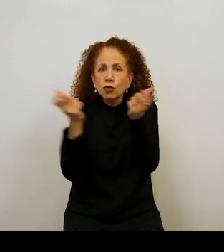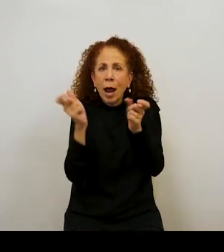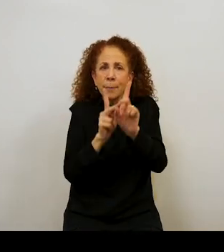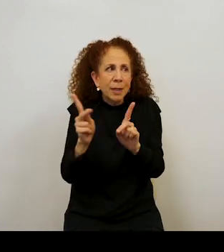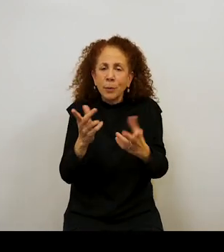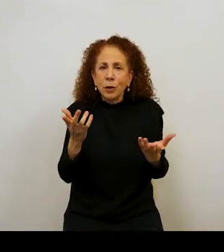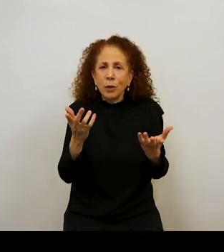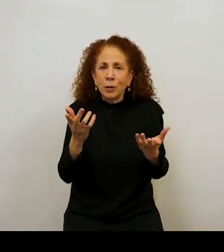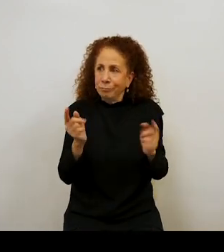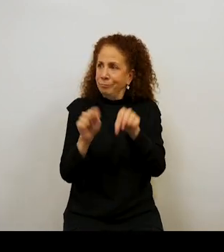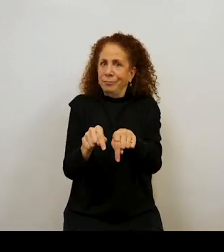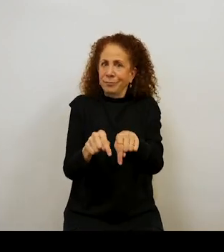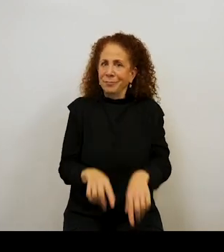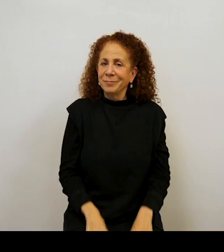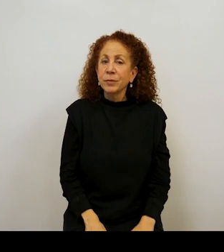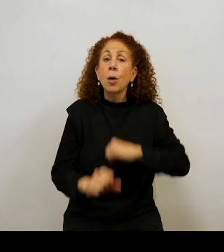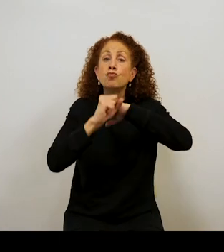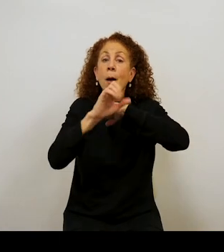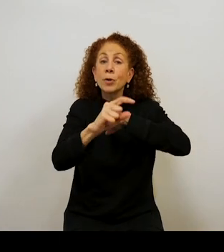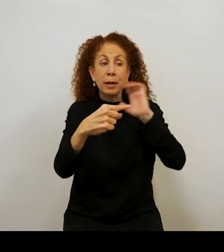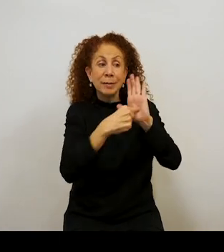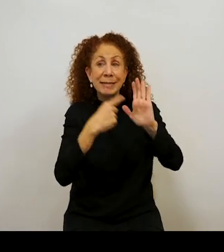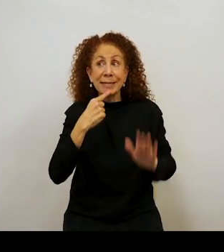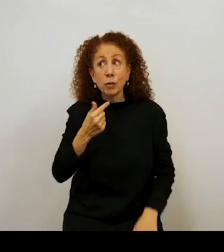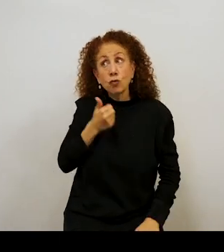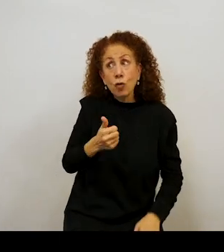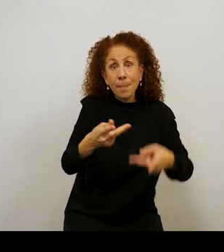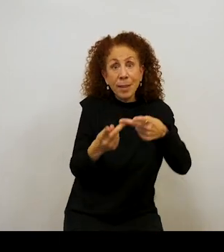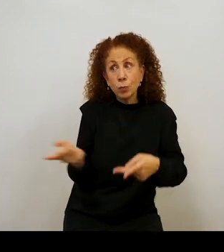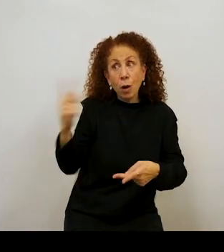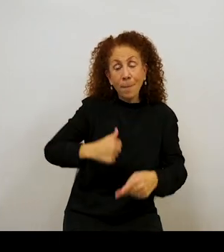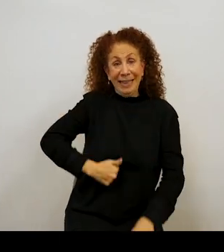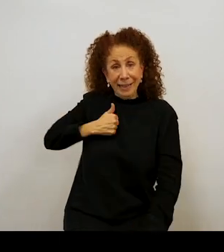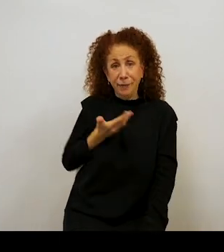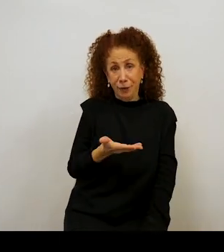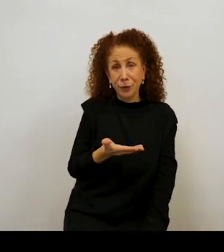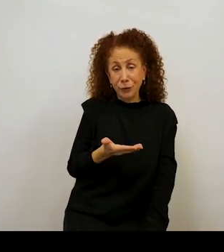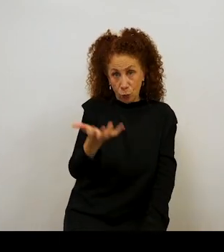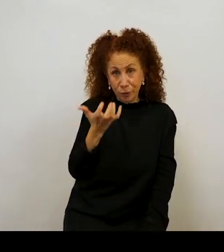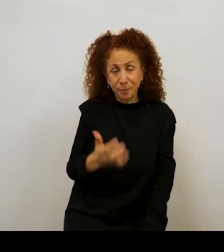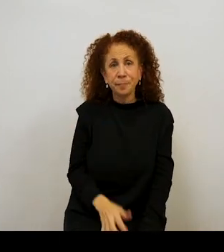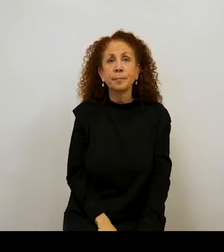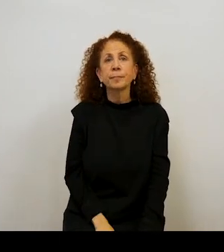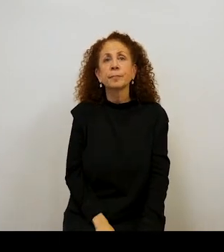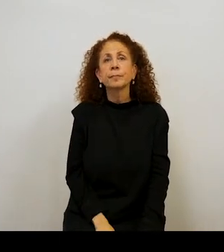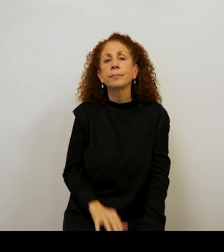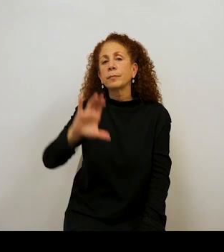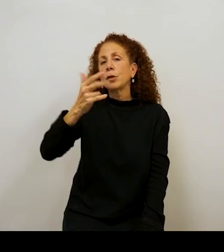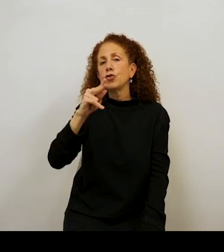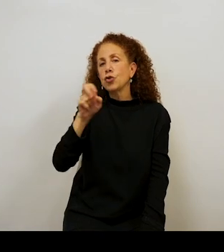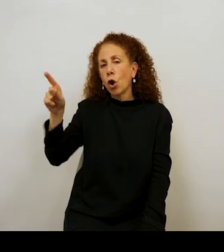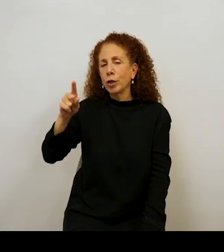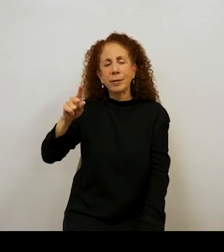to say, you're doing a propaganda of this is why this is the greatest place for you to live. And he analyzed